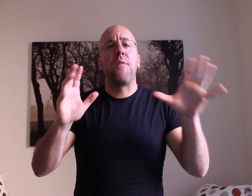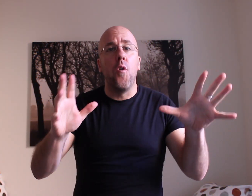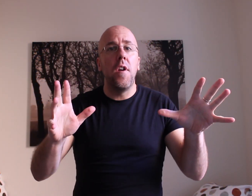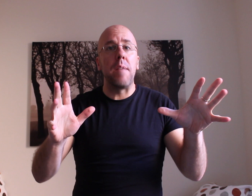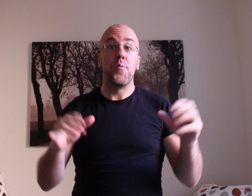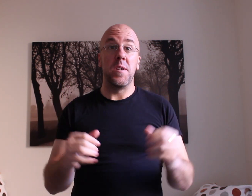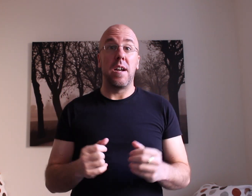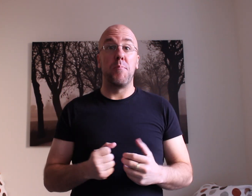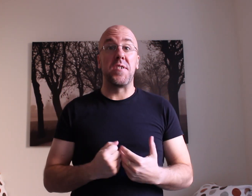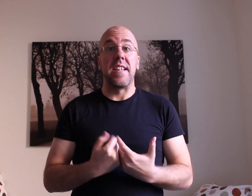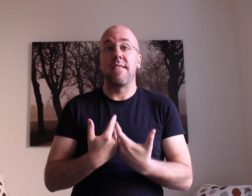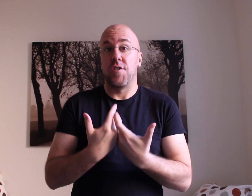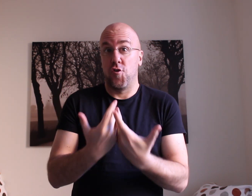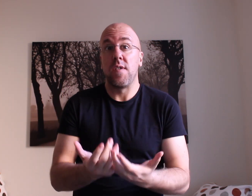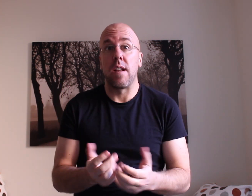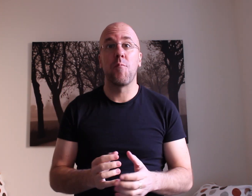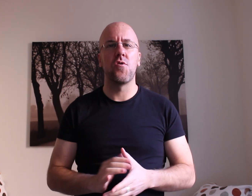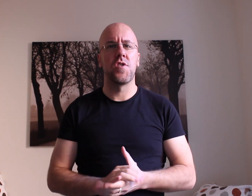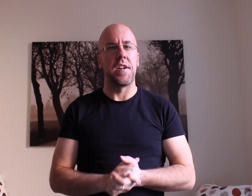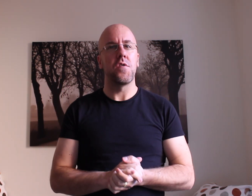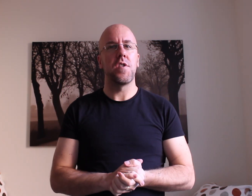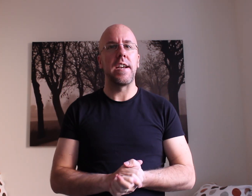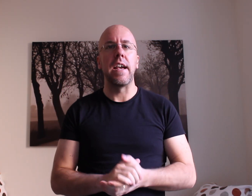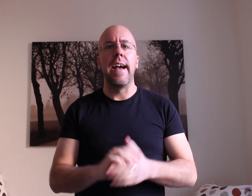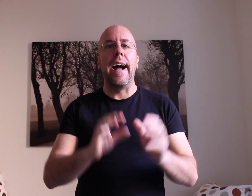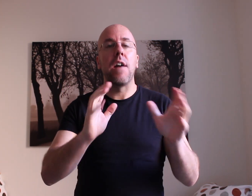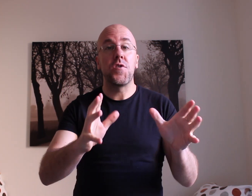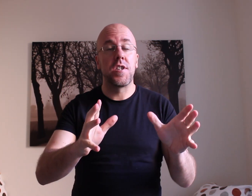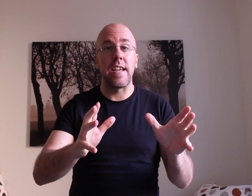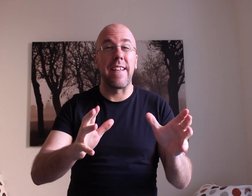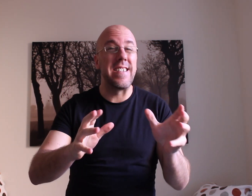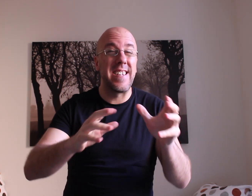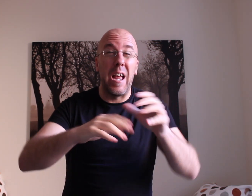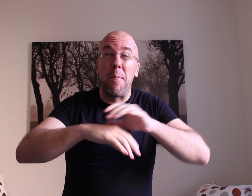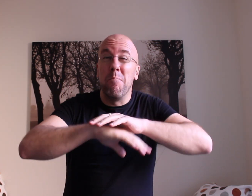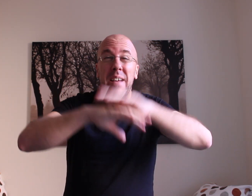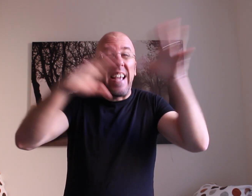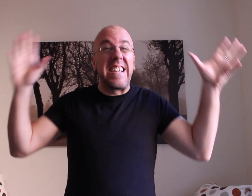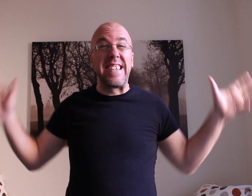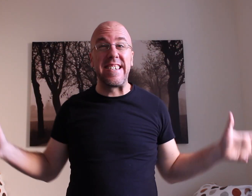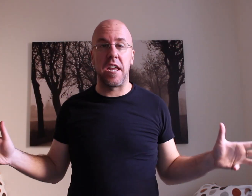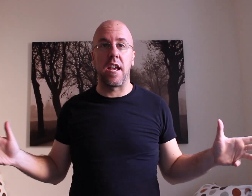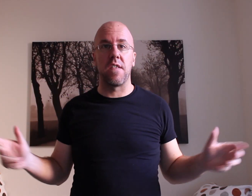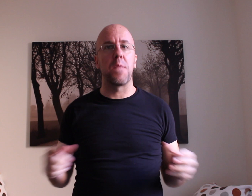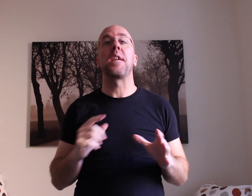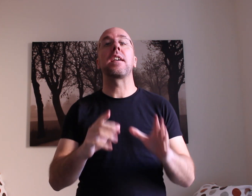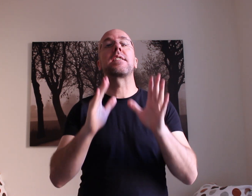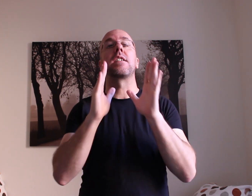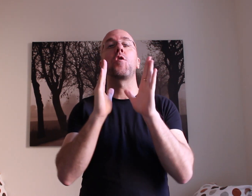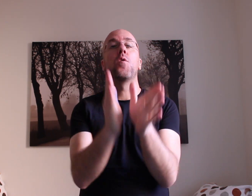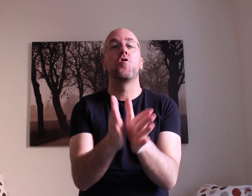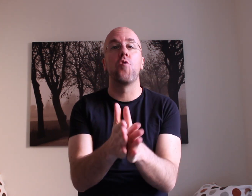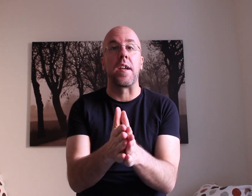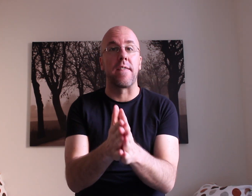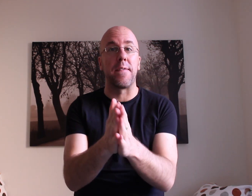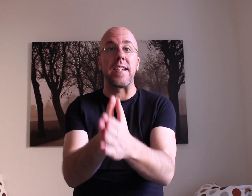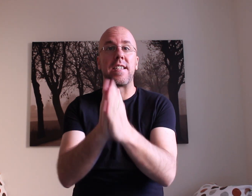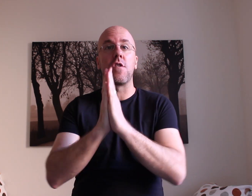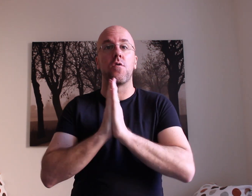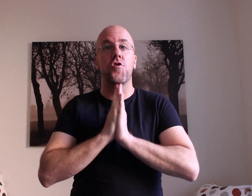Before I present the story that I'm going to tell you today, I have to say that it's amazing the things that you are doing, the things that you're